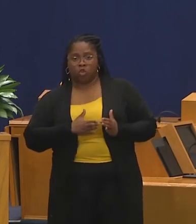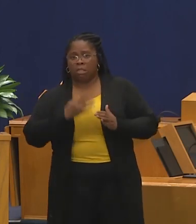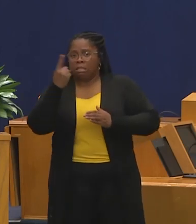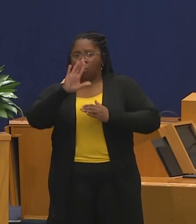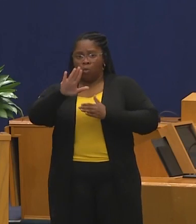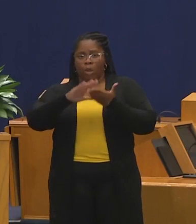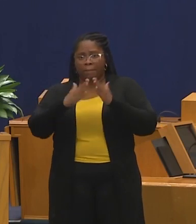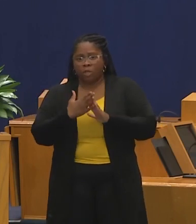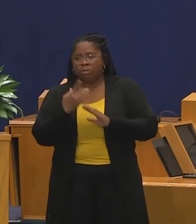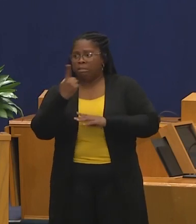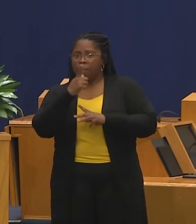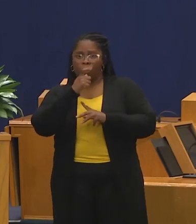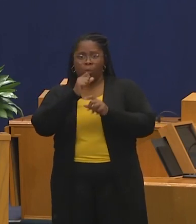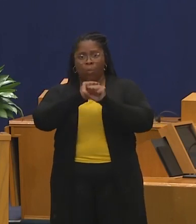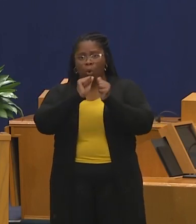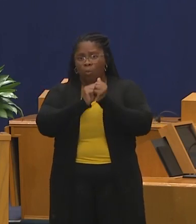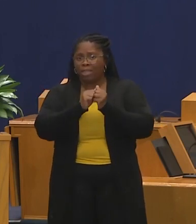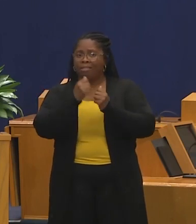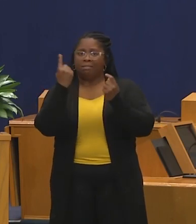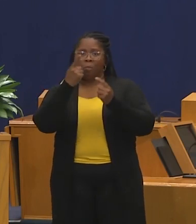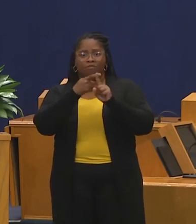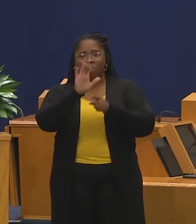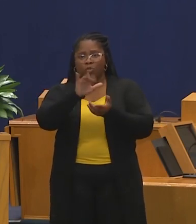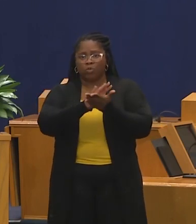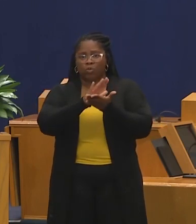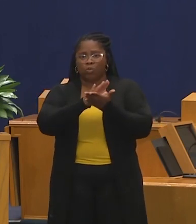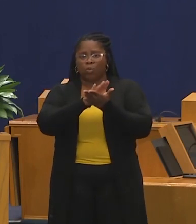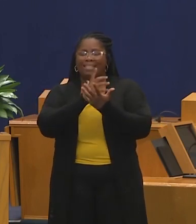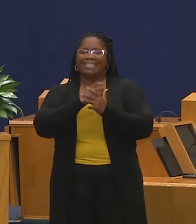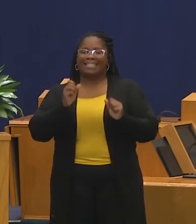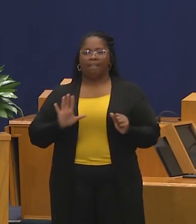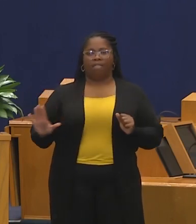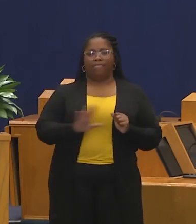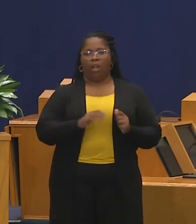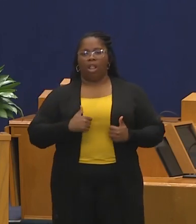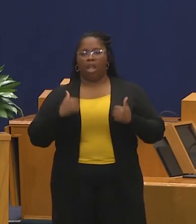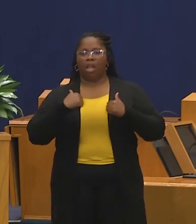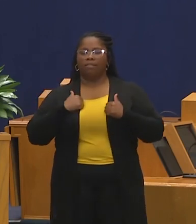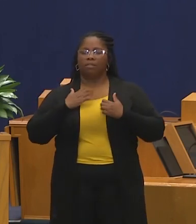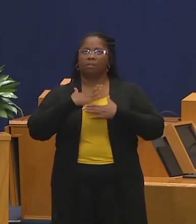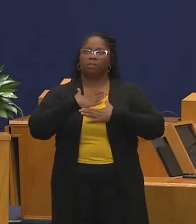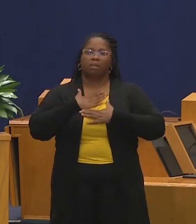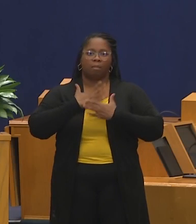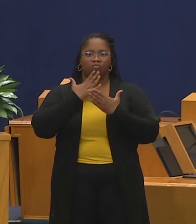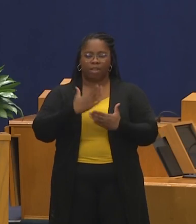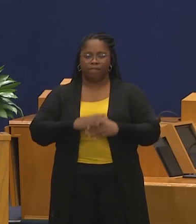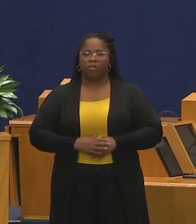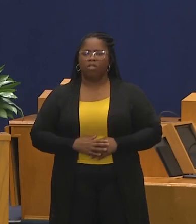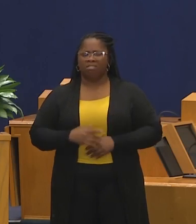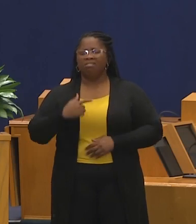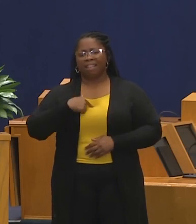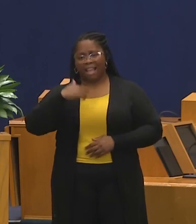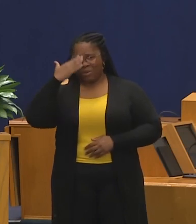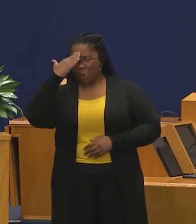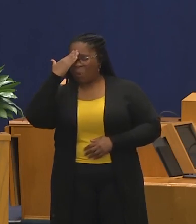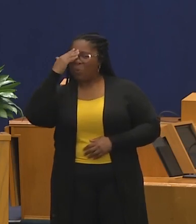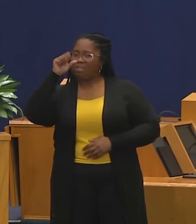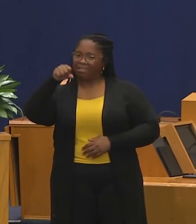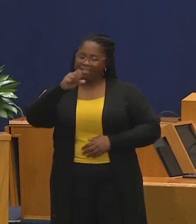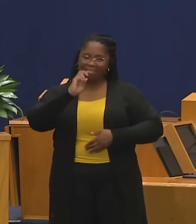community or someone in your workplace or your school. And for that, I'm very grateful. I do know that it's difficult. I know that it comes